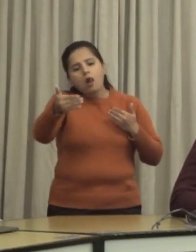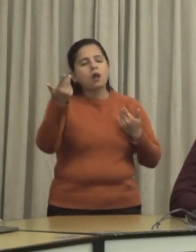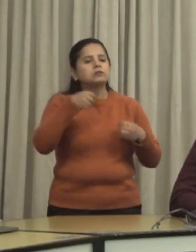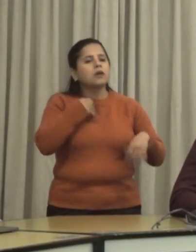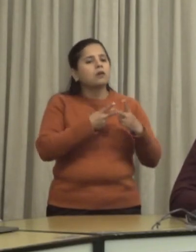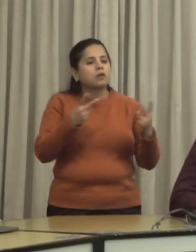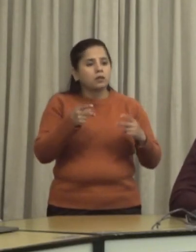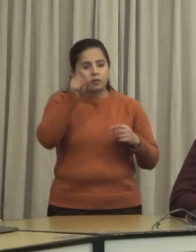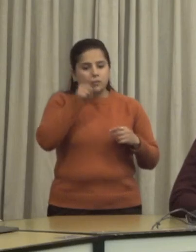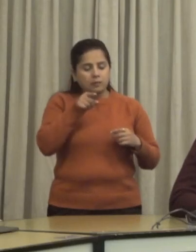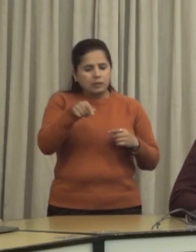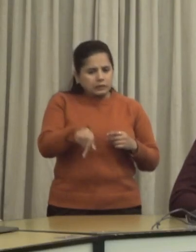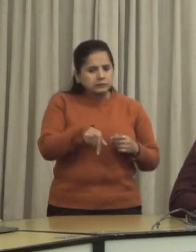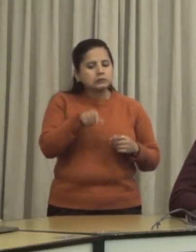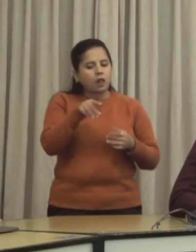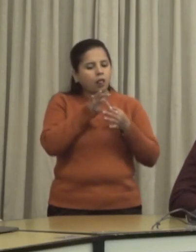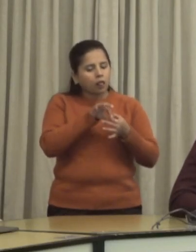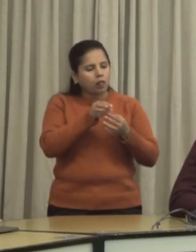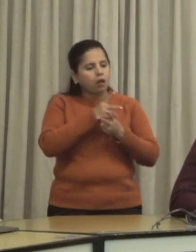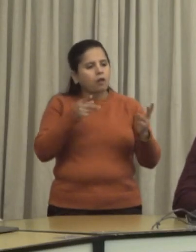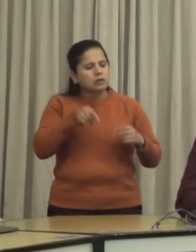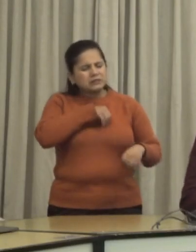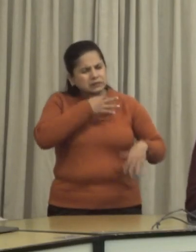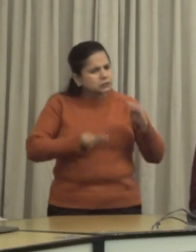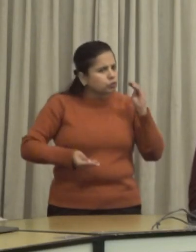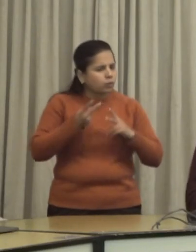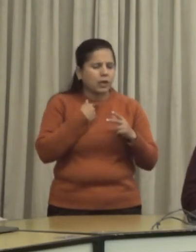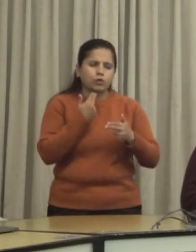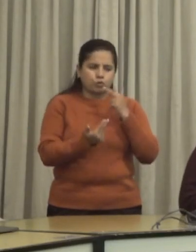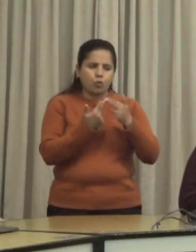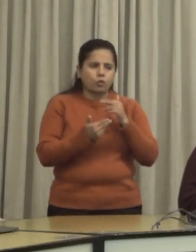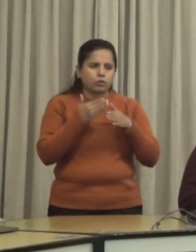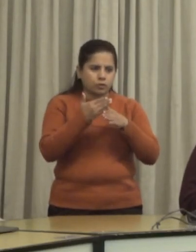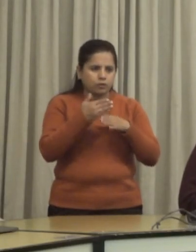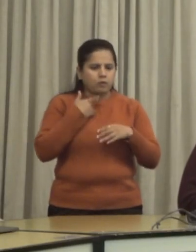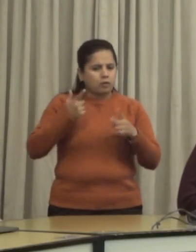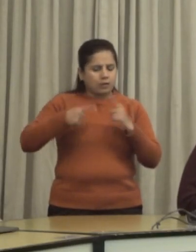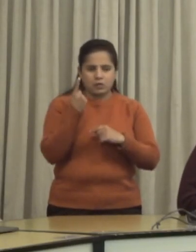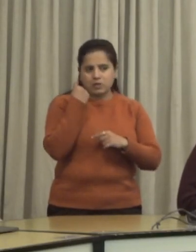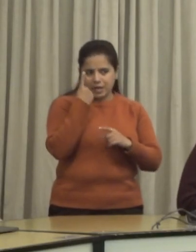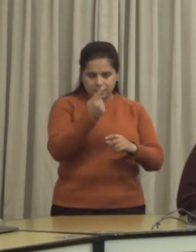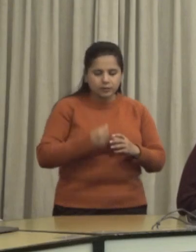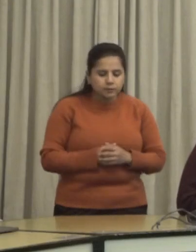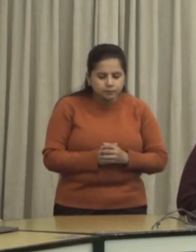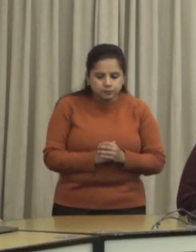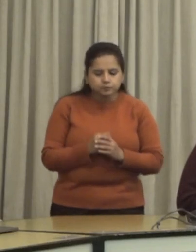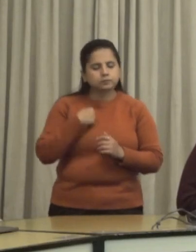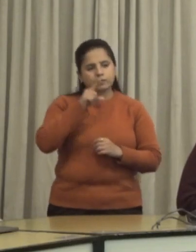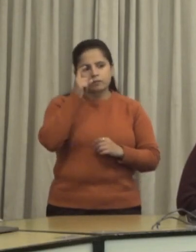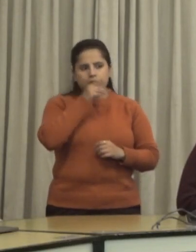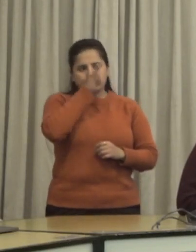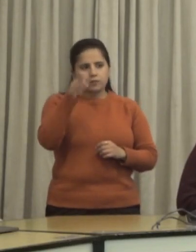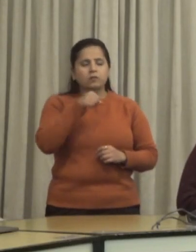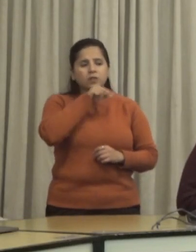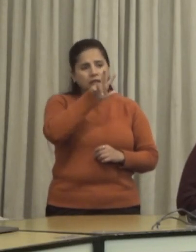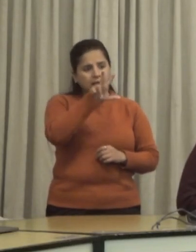And that desire is closely linked with this intense suffering. I'll share some stories from the field. Yesterday, I visited one lady who is